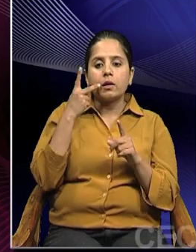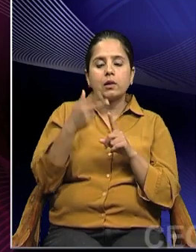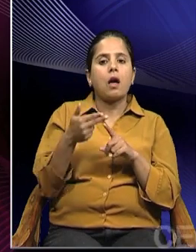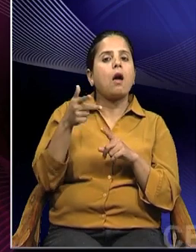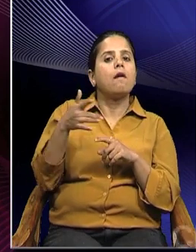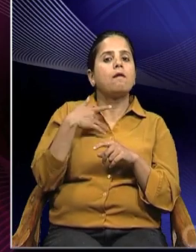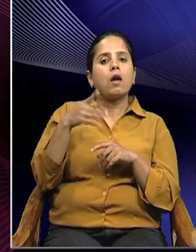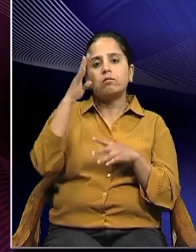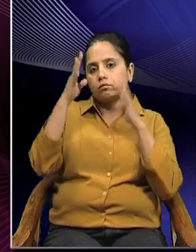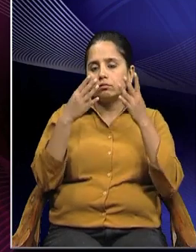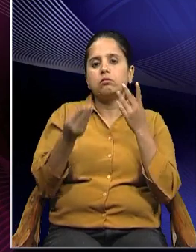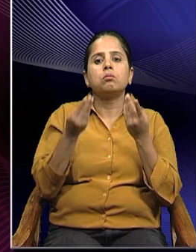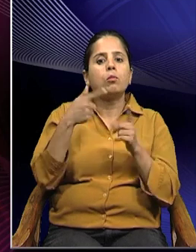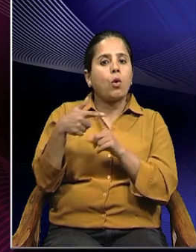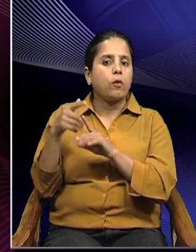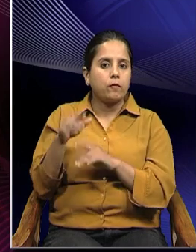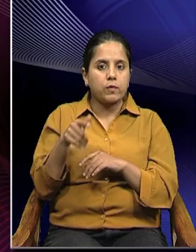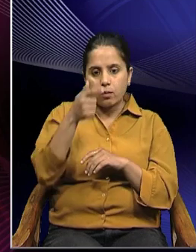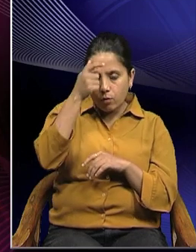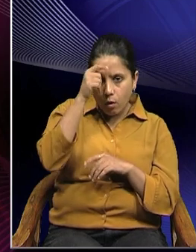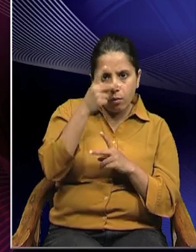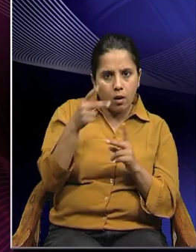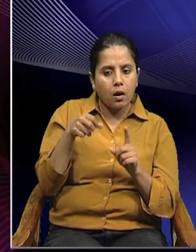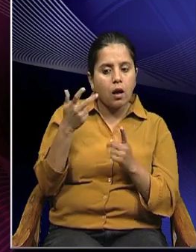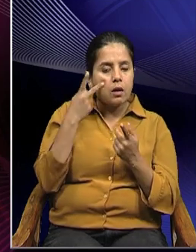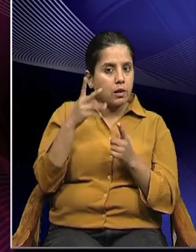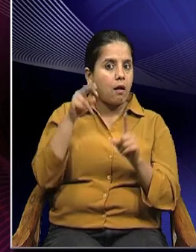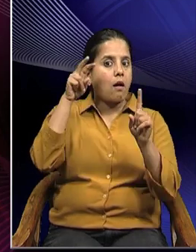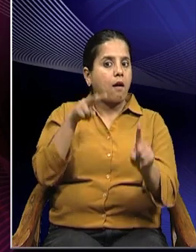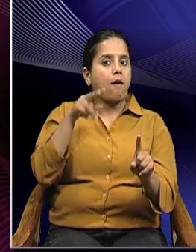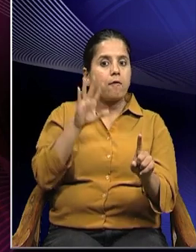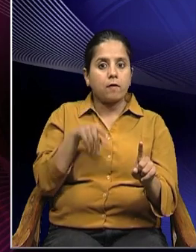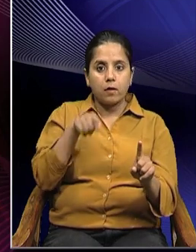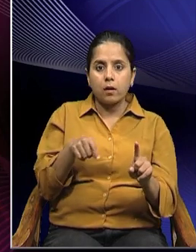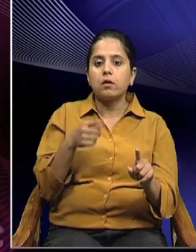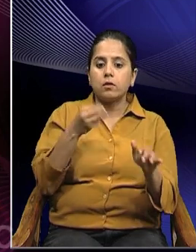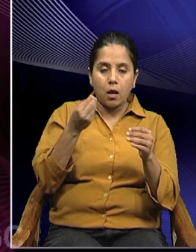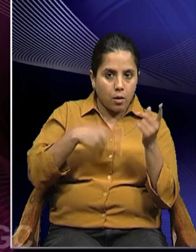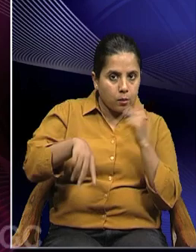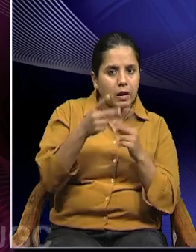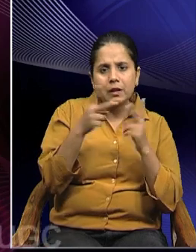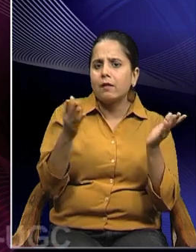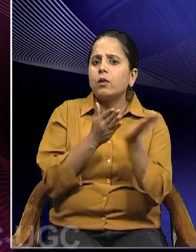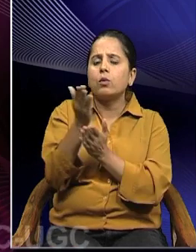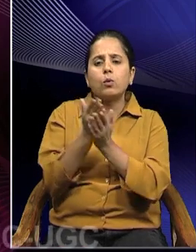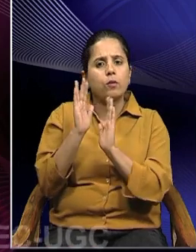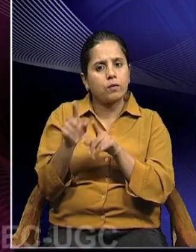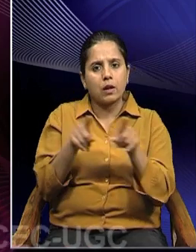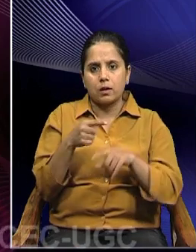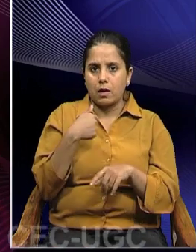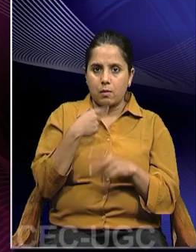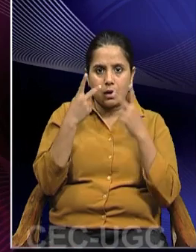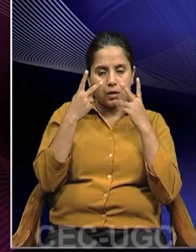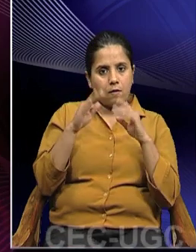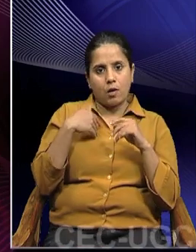of creativity, because an issue or a problem is looked in different ways. Suppose if I am looking